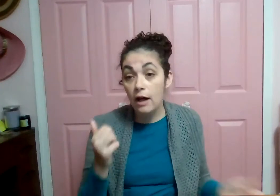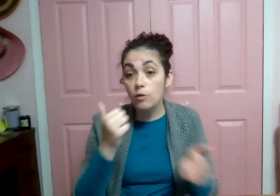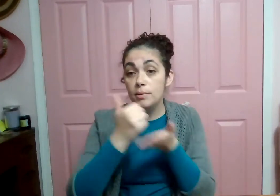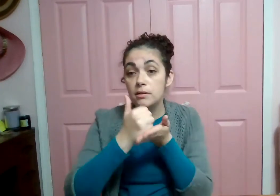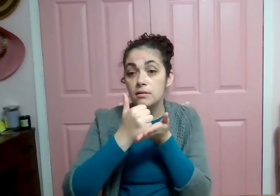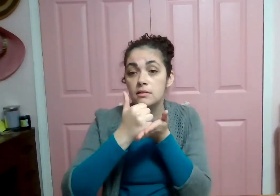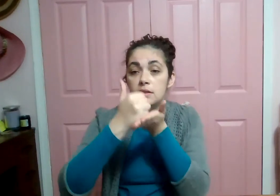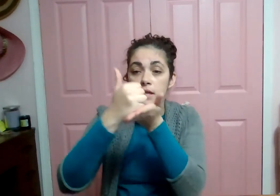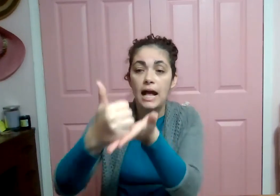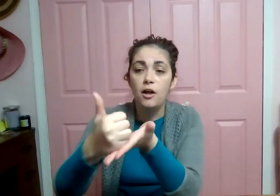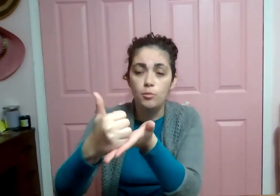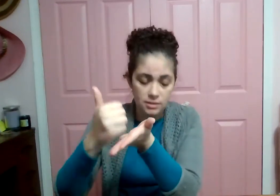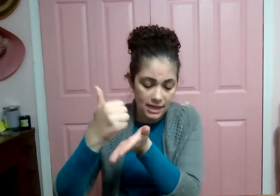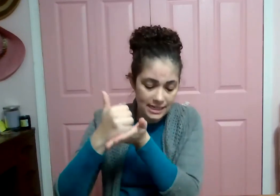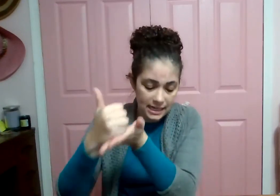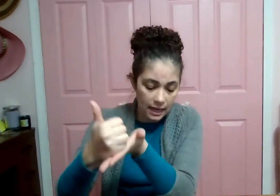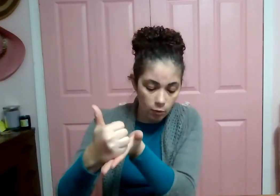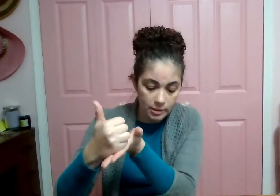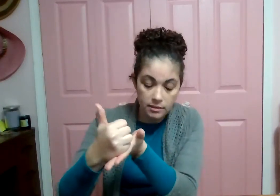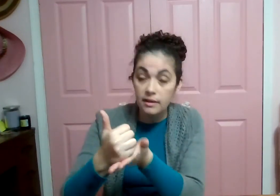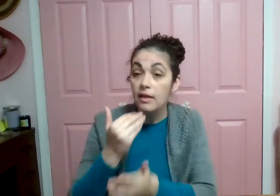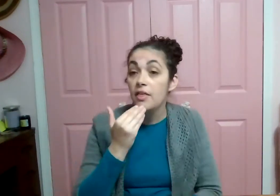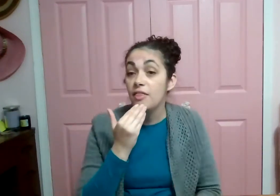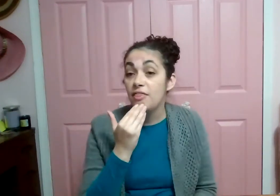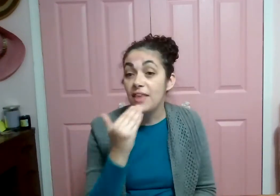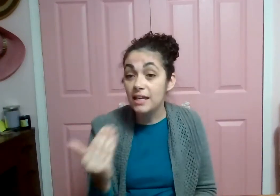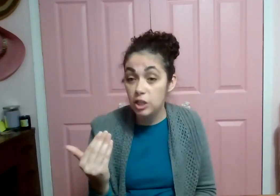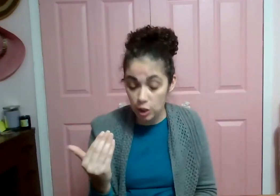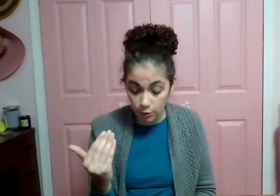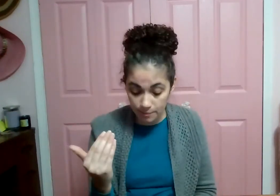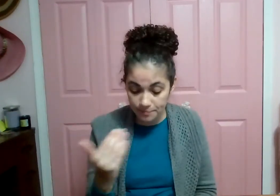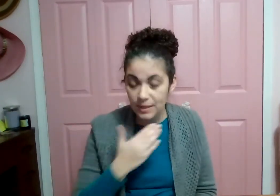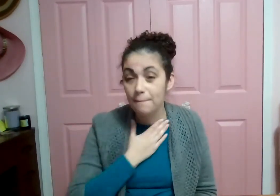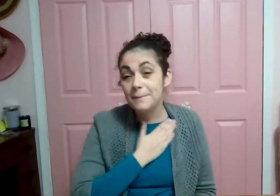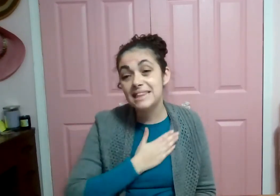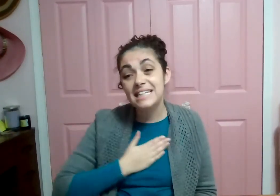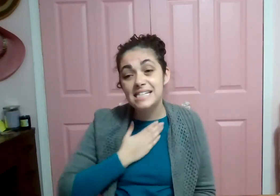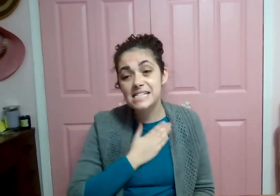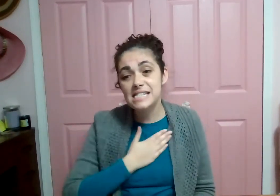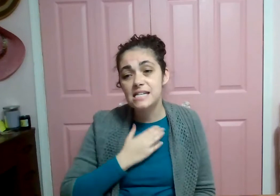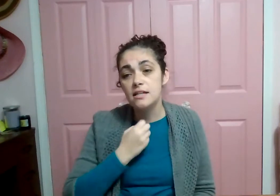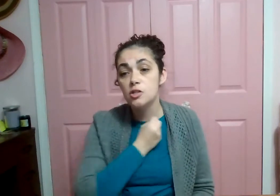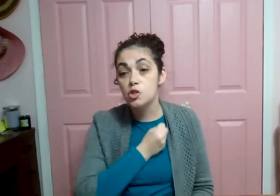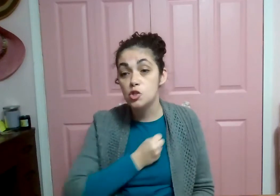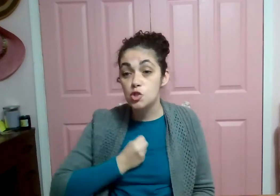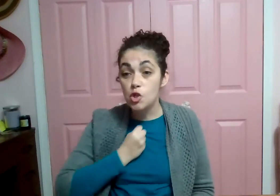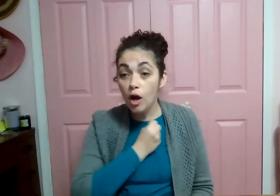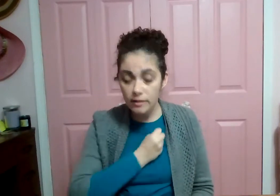Help. Help. I need help. Thank you. Please.